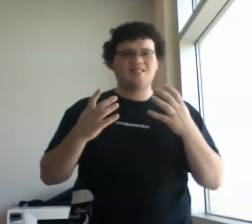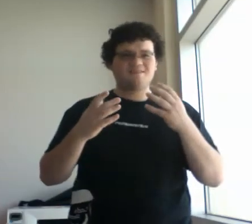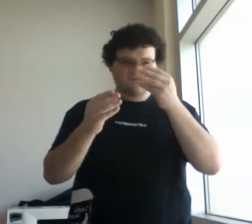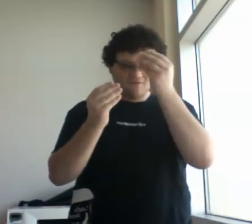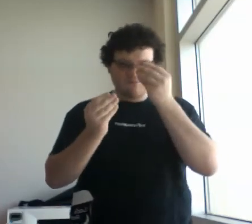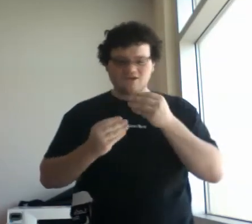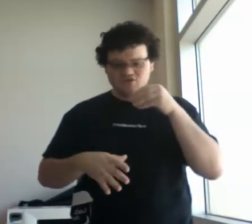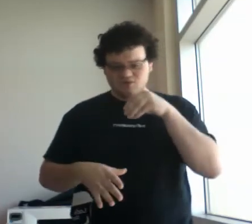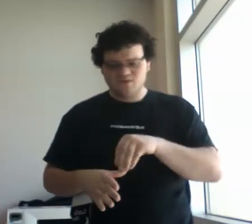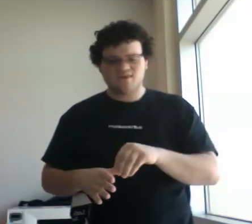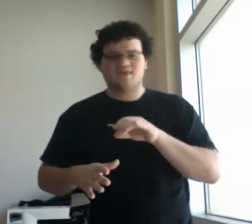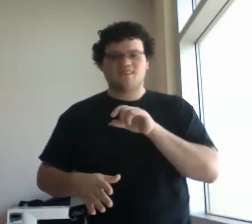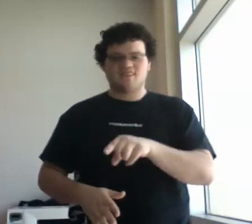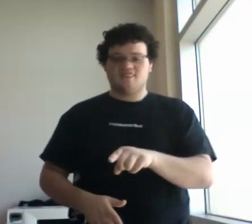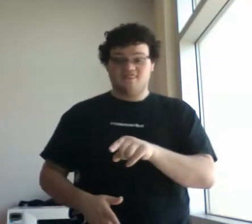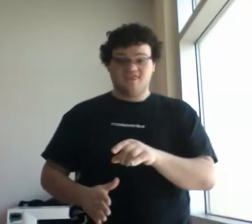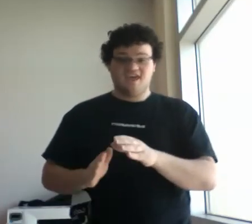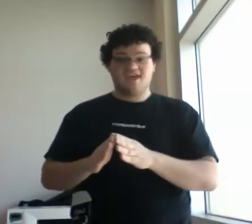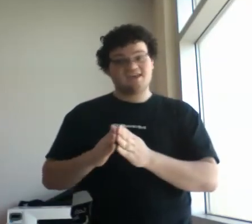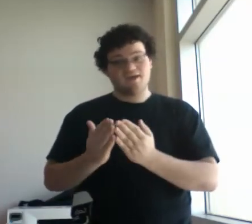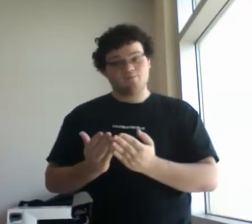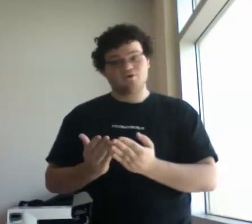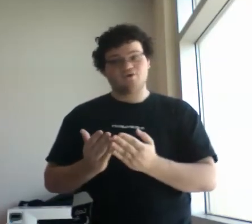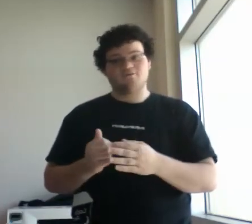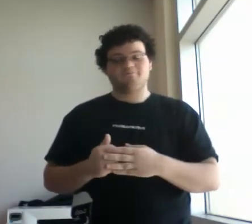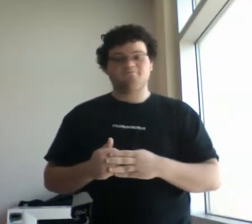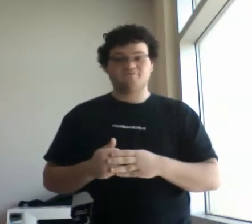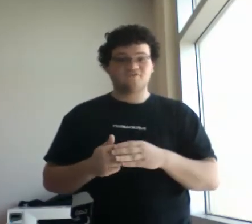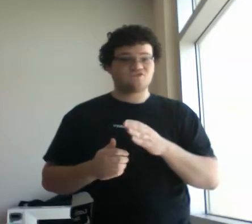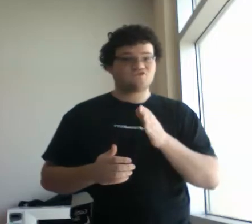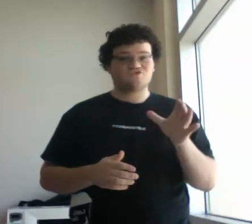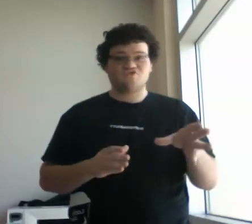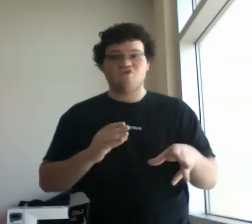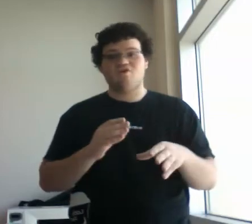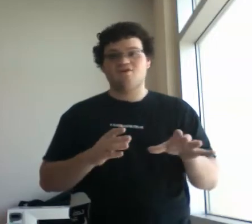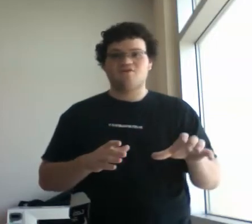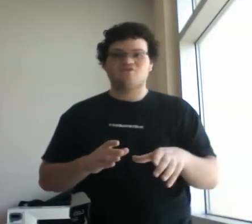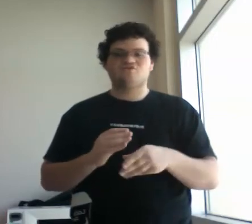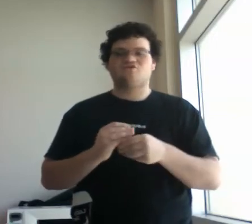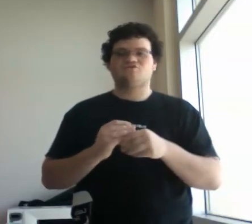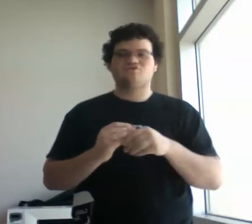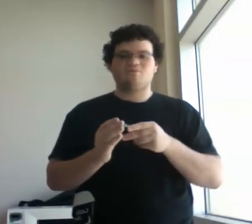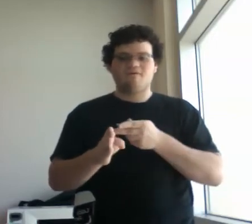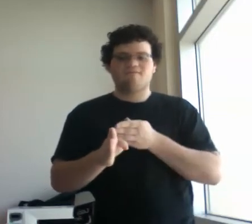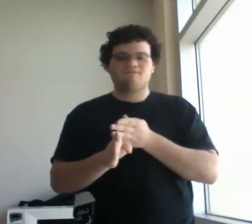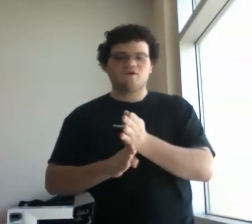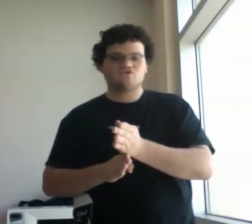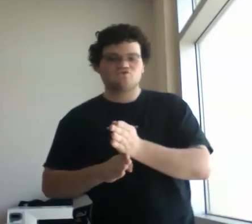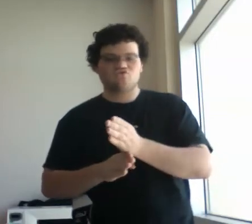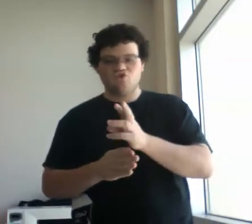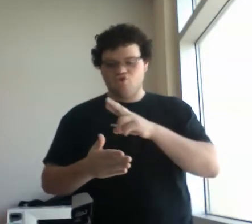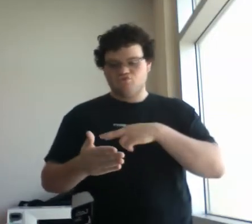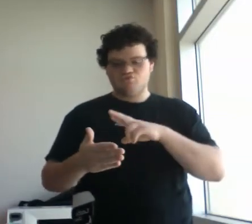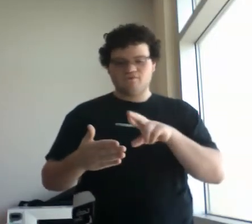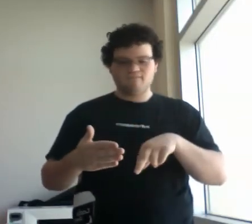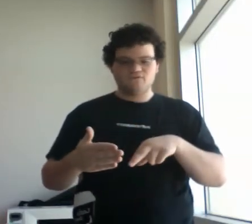that handbook. There's also the Professional Review Guide that is offered, and I would recommend you